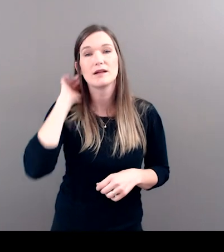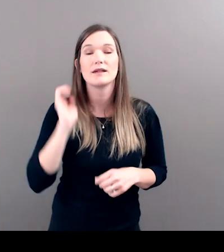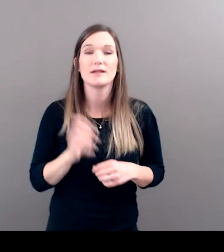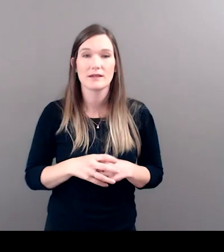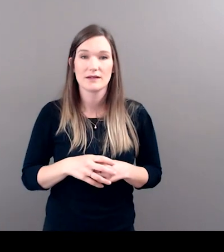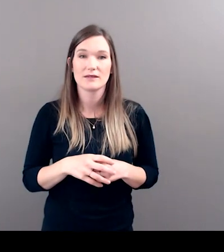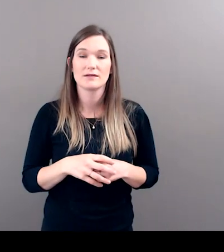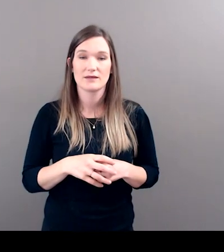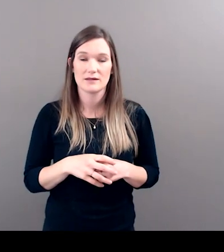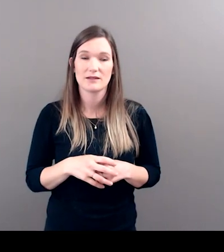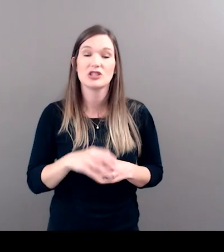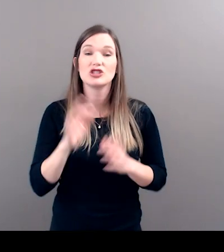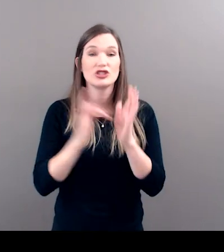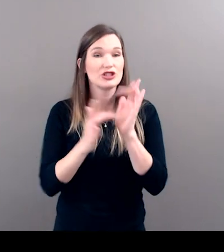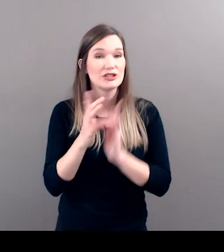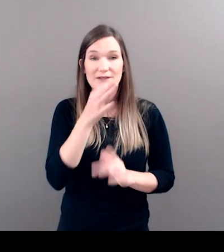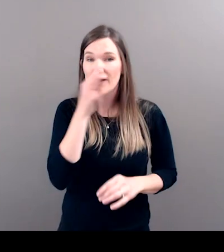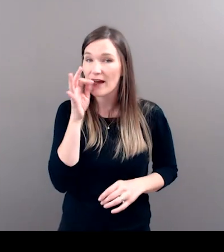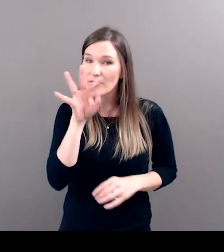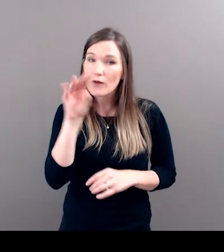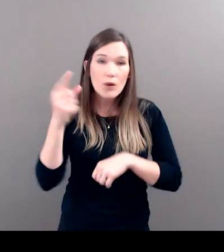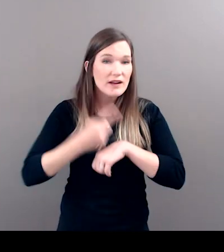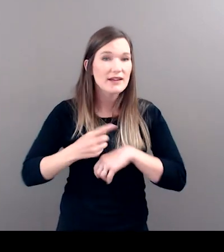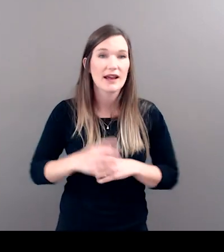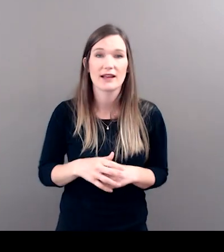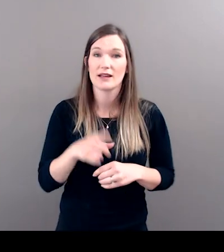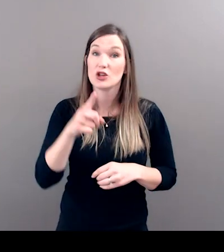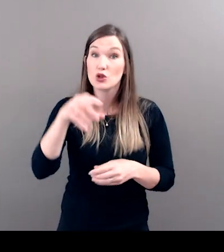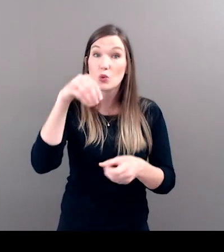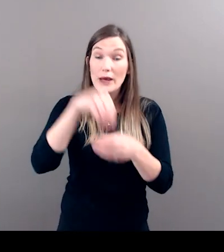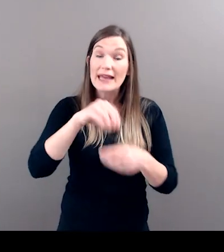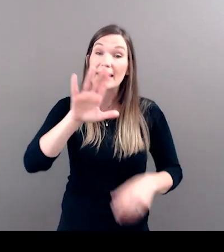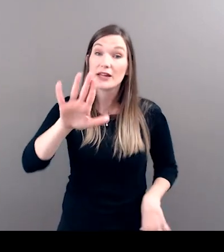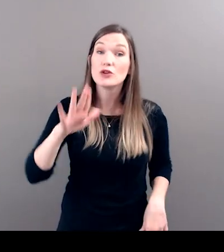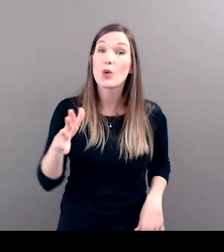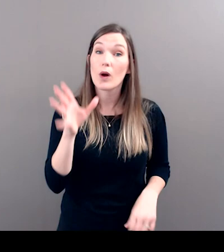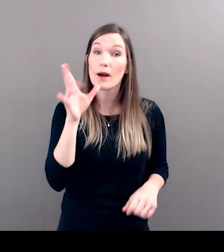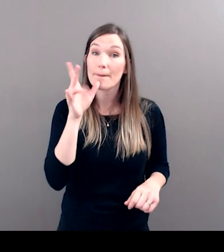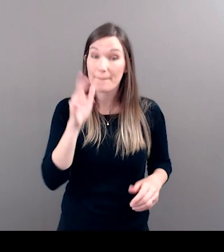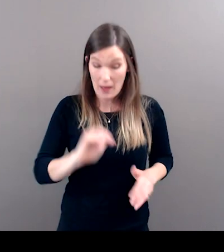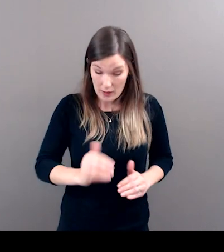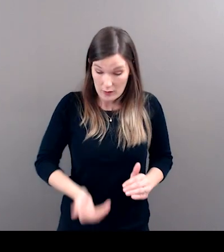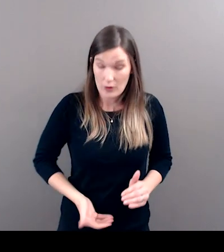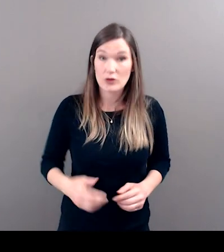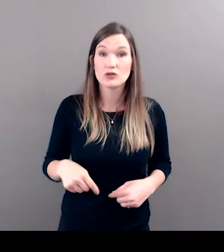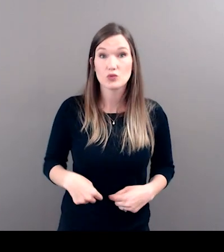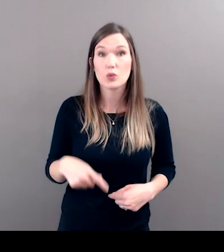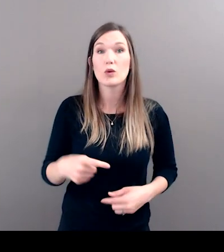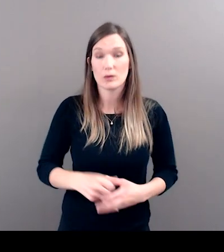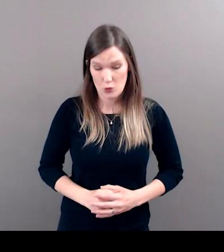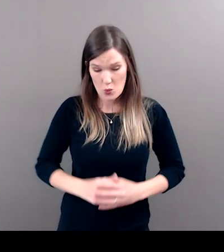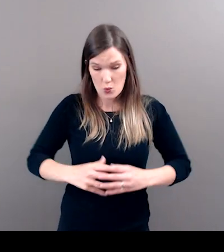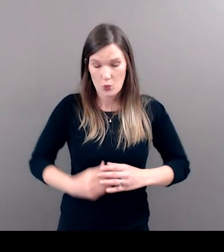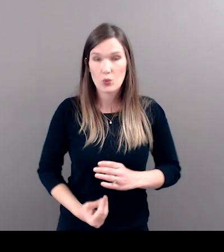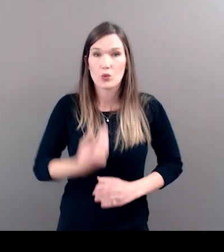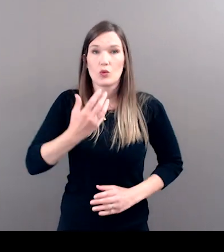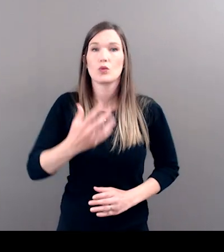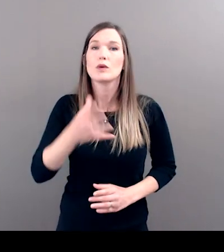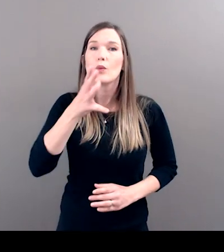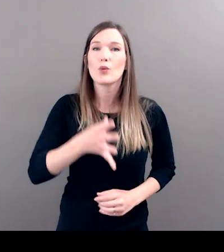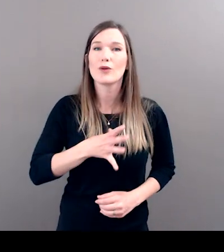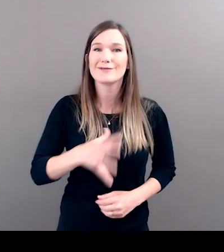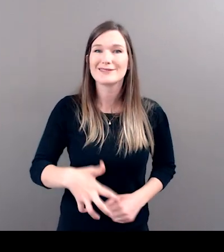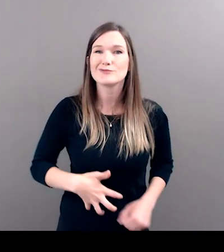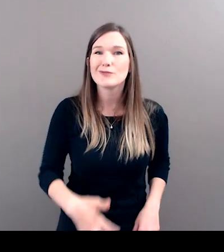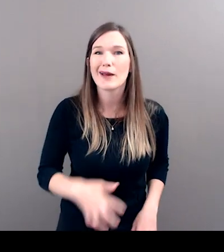Jesus fasted 40 days. When you are in your mother's womb, you have brainwaves after 40 days. A woman is pregnant 40 weeks,